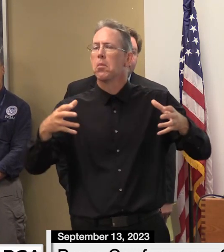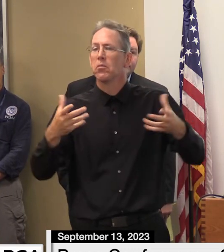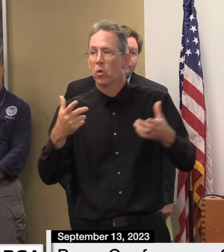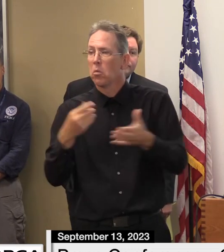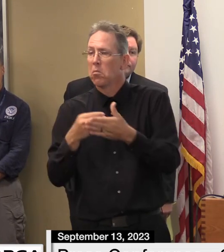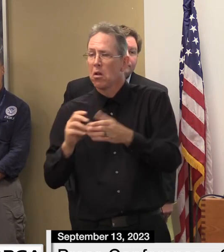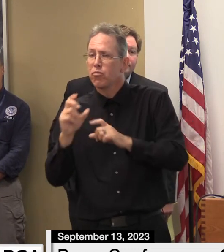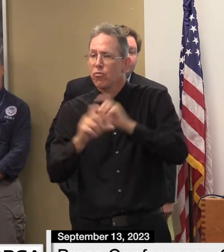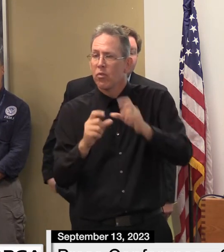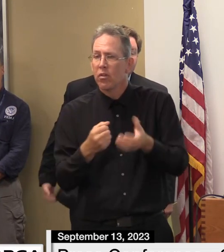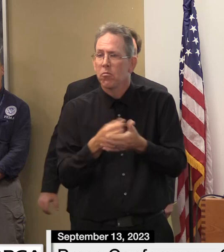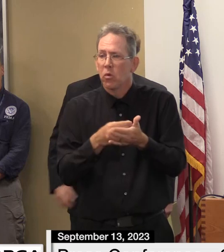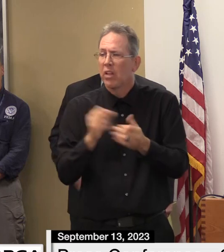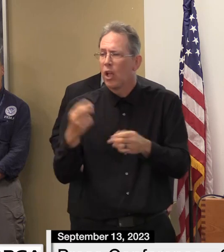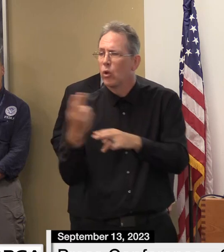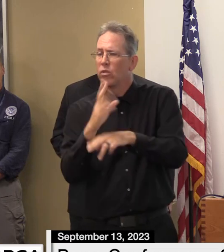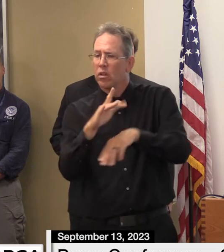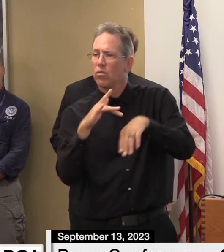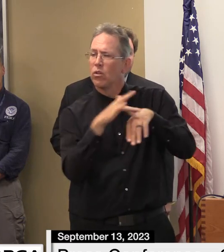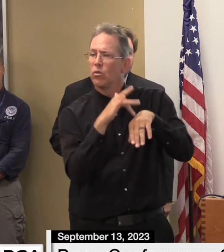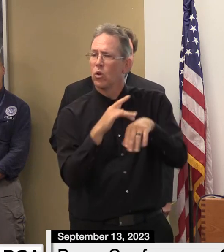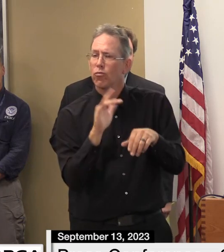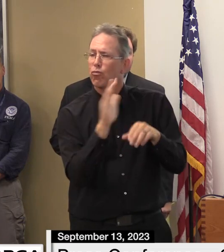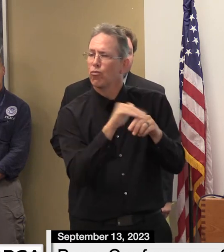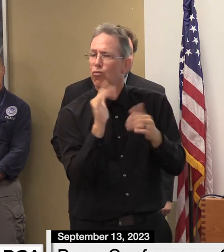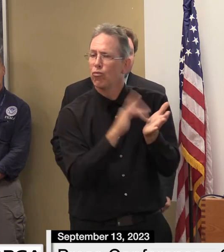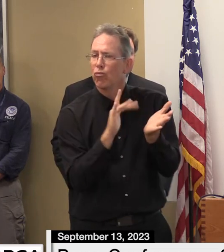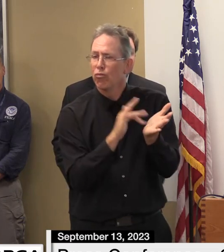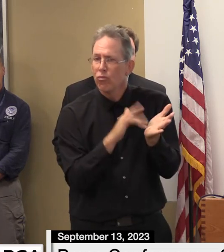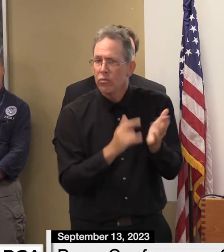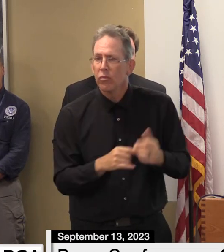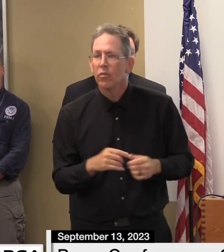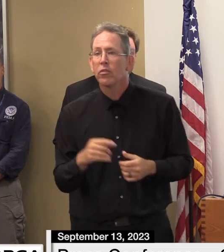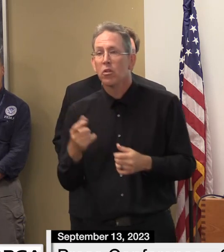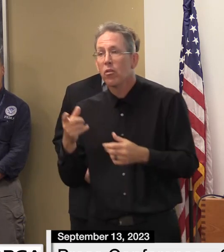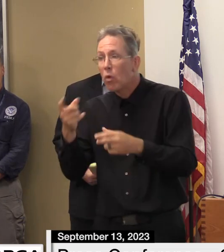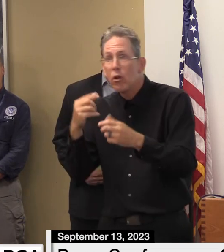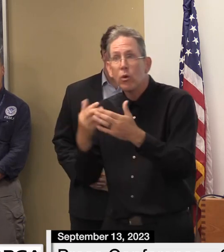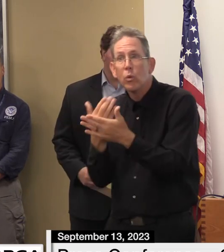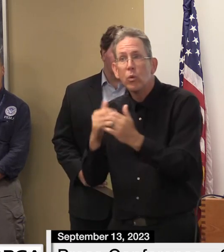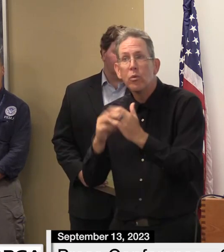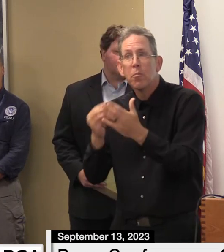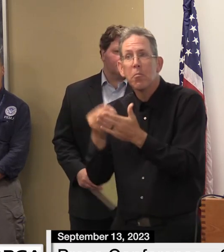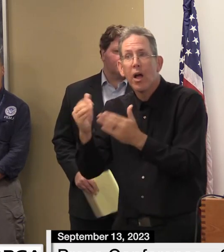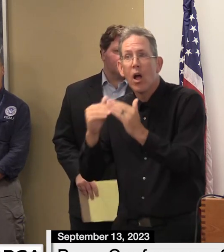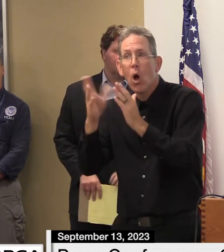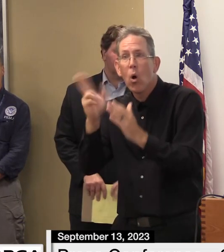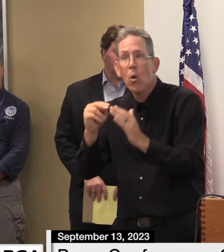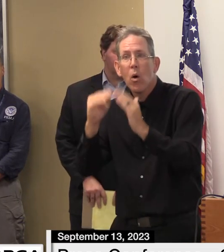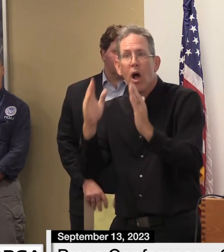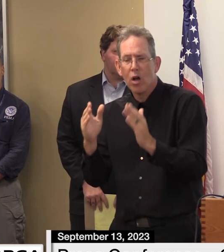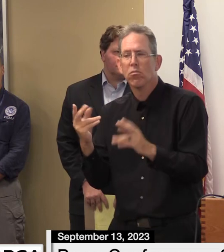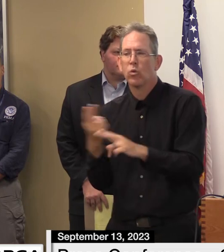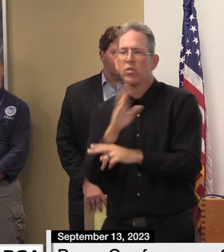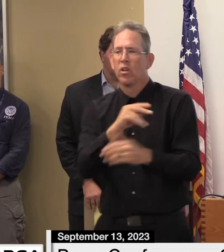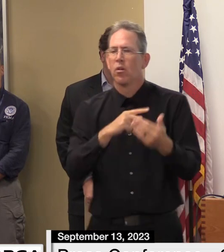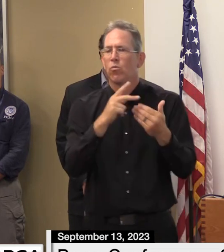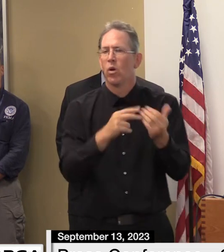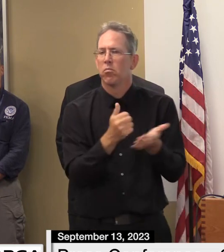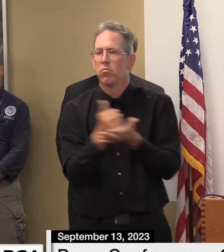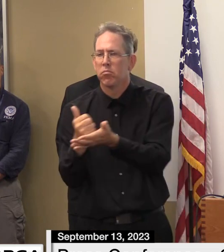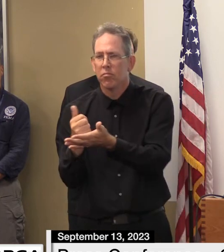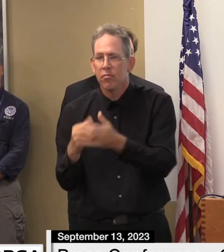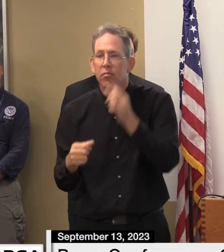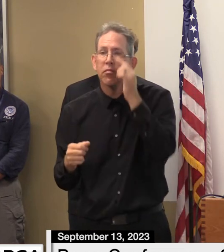state resources, creating affordable starter homes. But a lot of that probably is also going to go to support